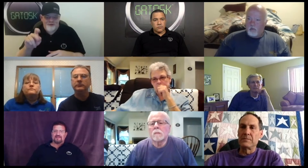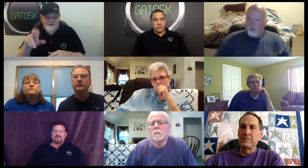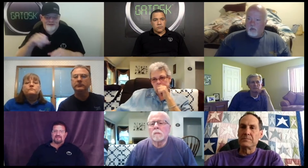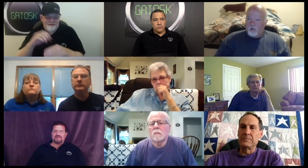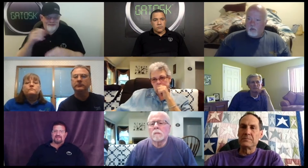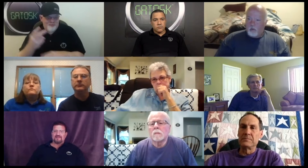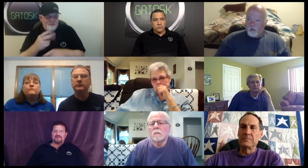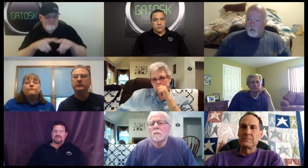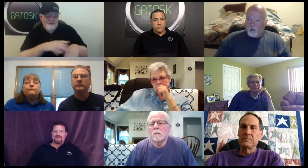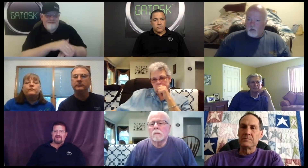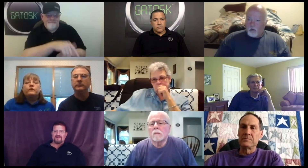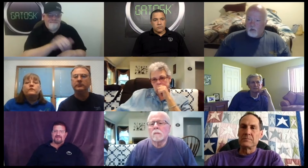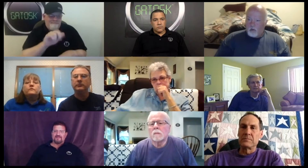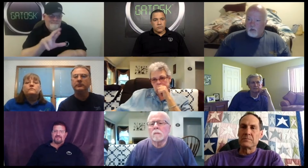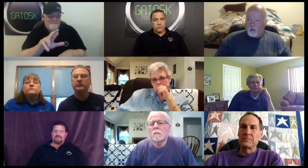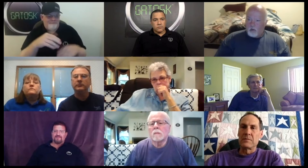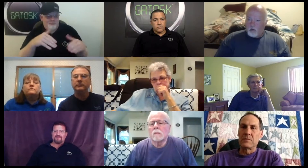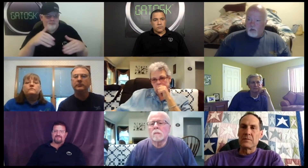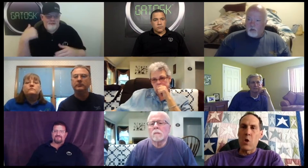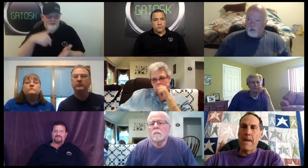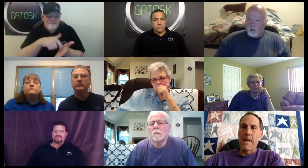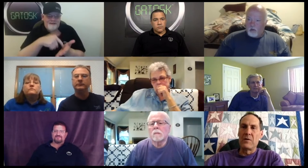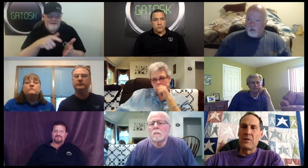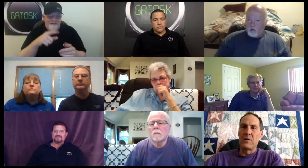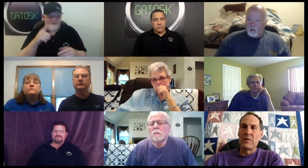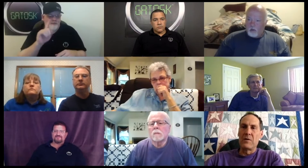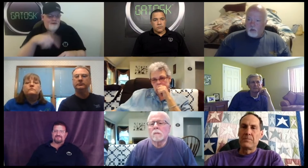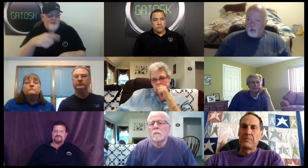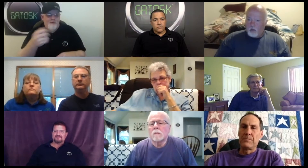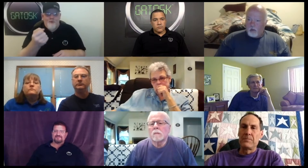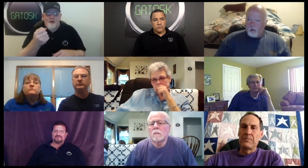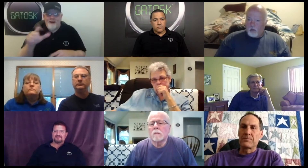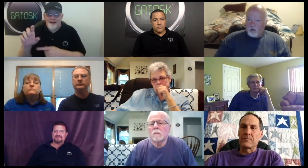included, and the users depend on that AR. We have to,